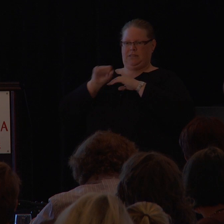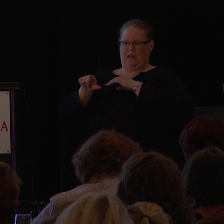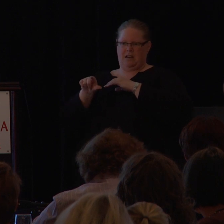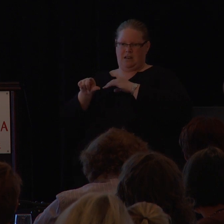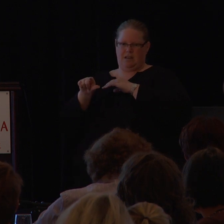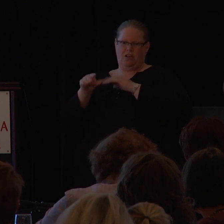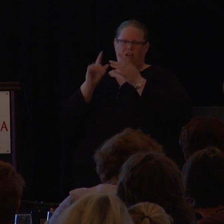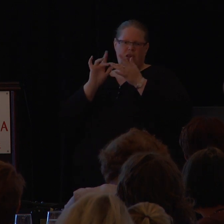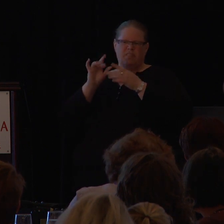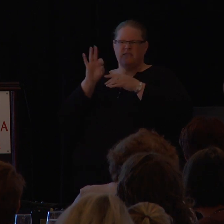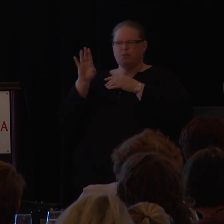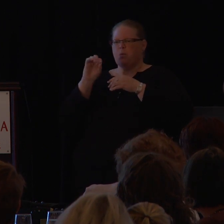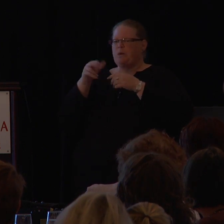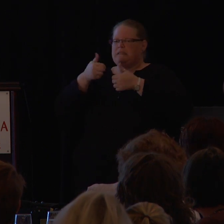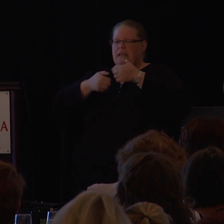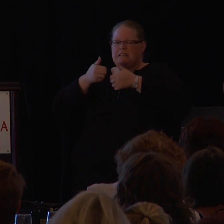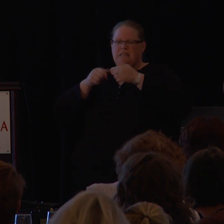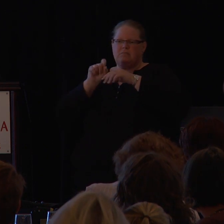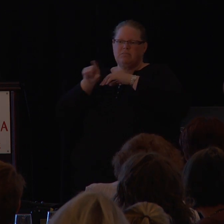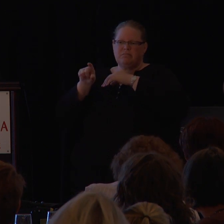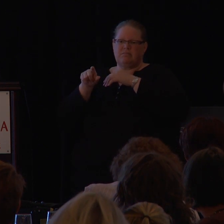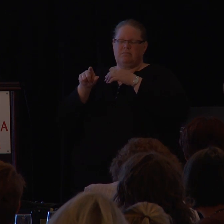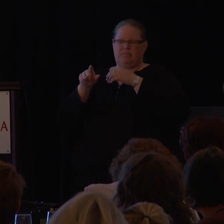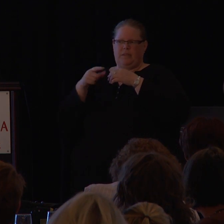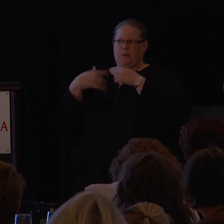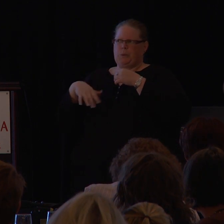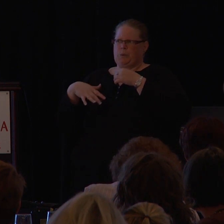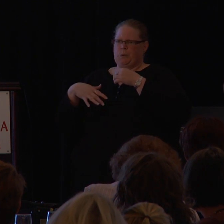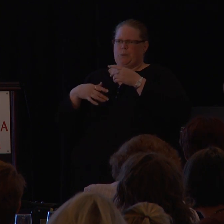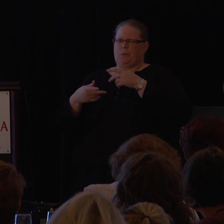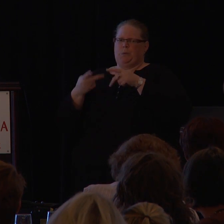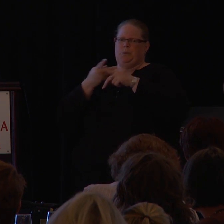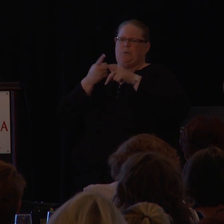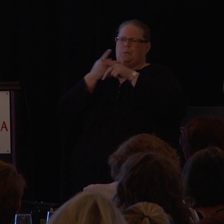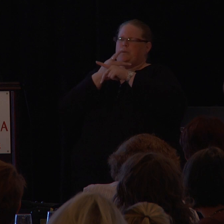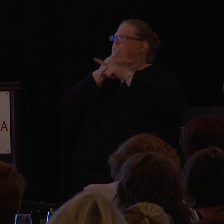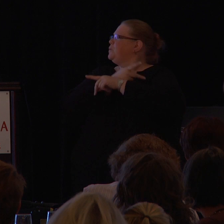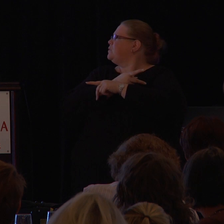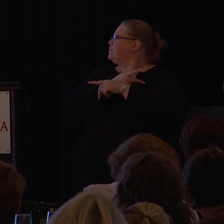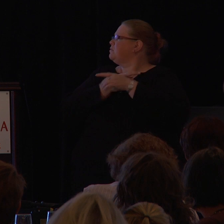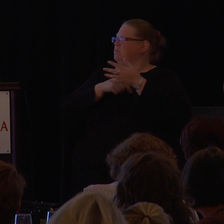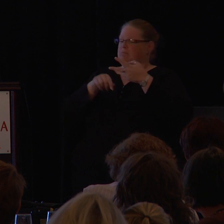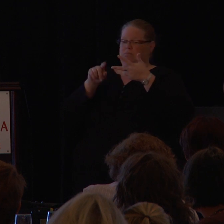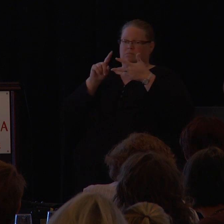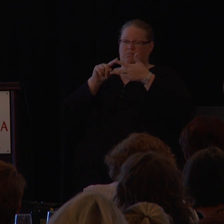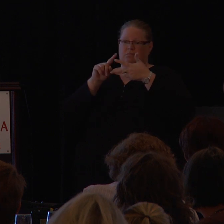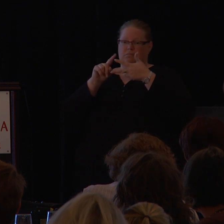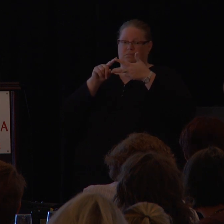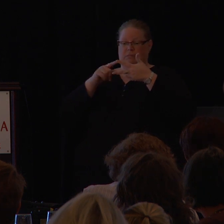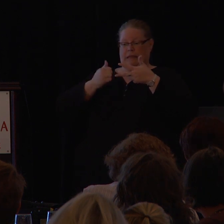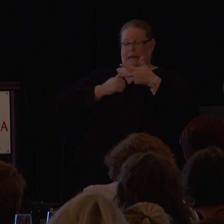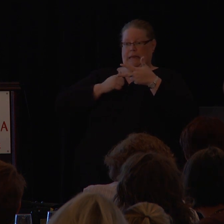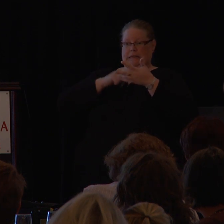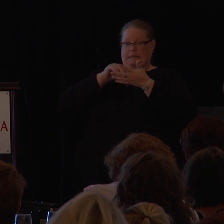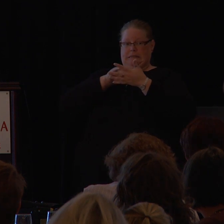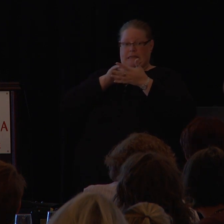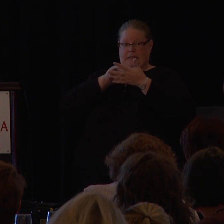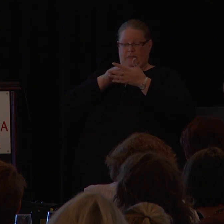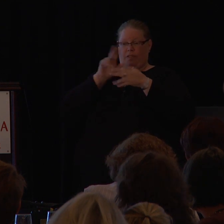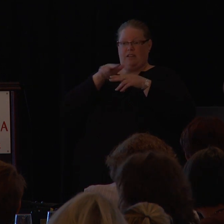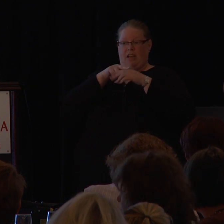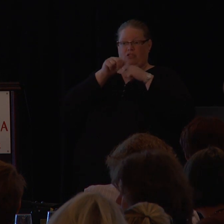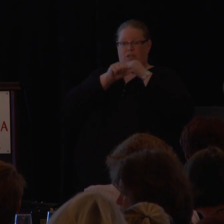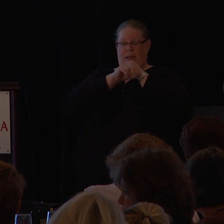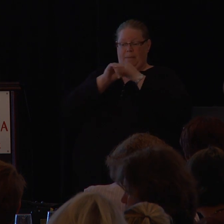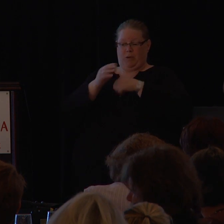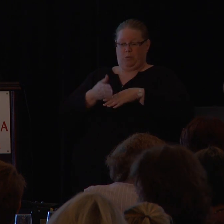online, and that's become a very increasingly large issue. Bullet 2 there, Canadian study by the National Campaign to Prevent Teen and